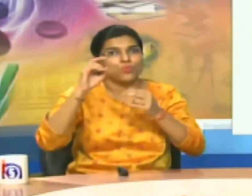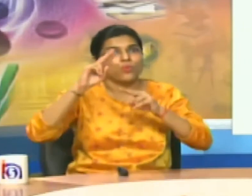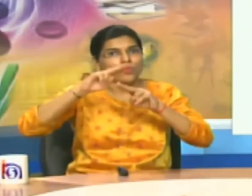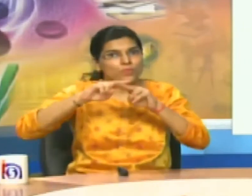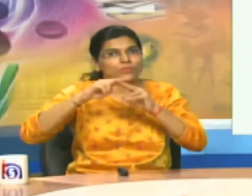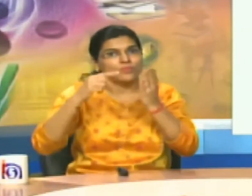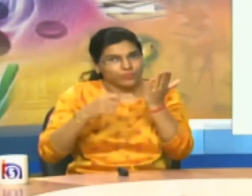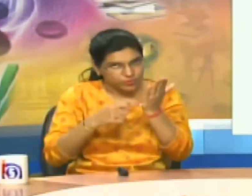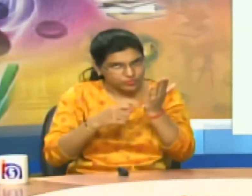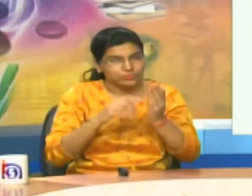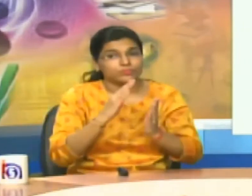Microsoft,